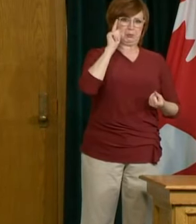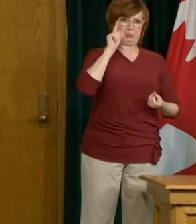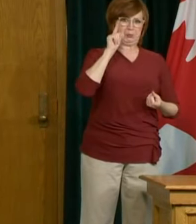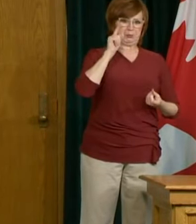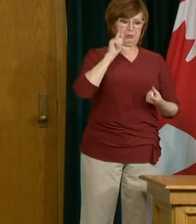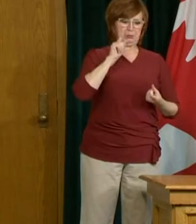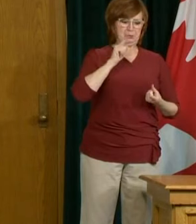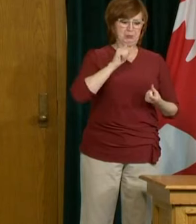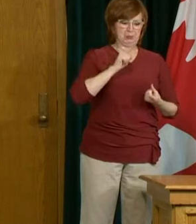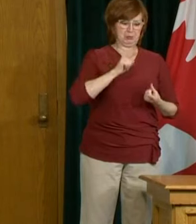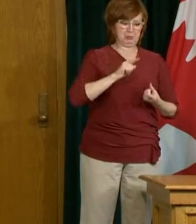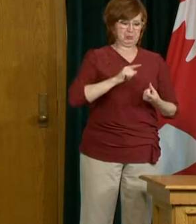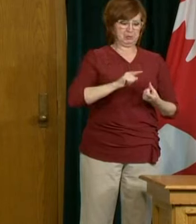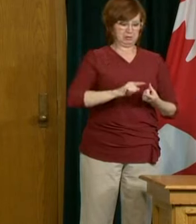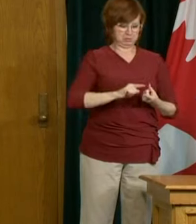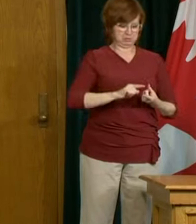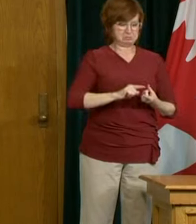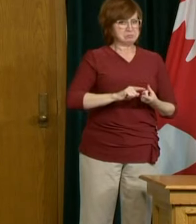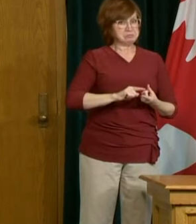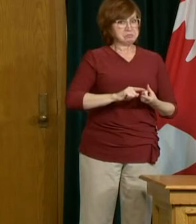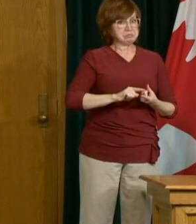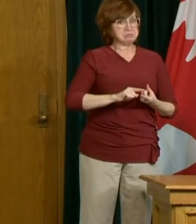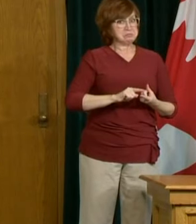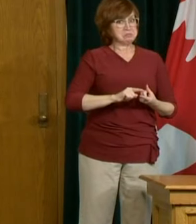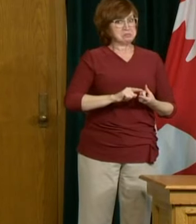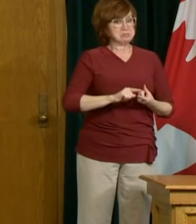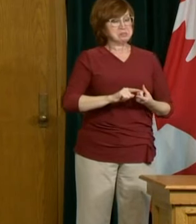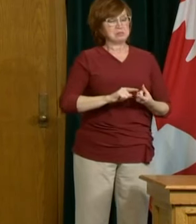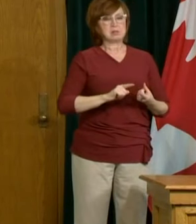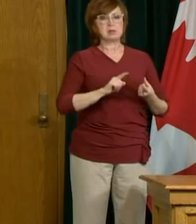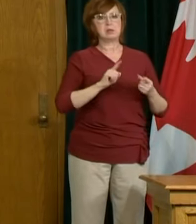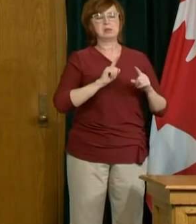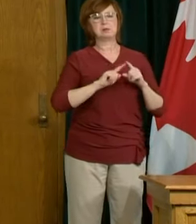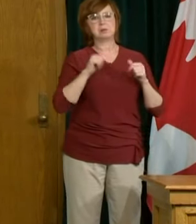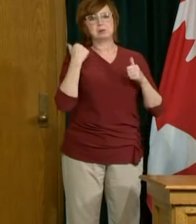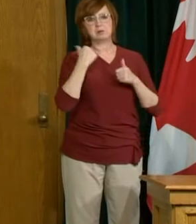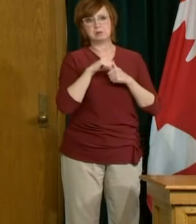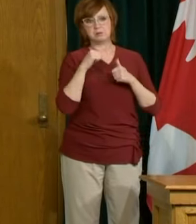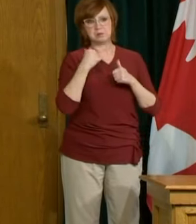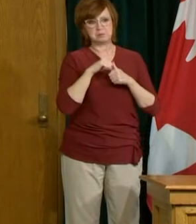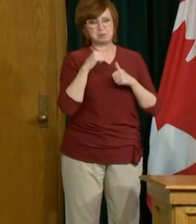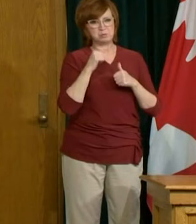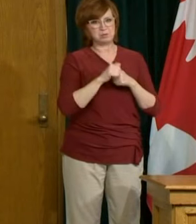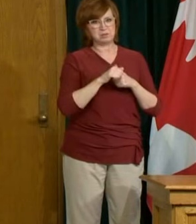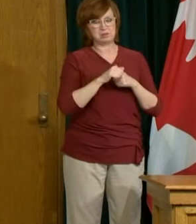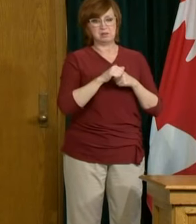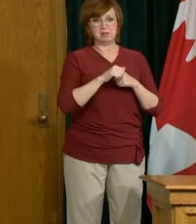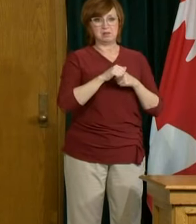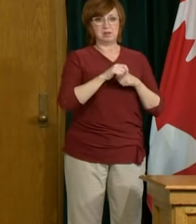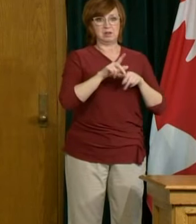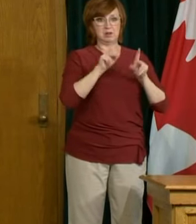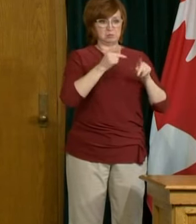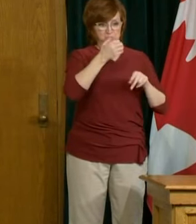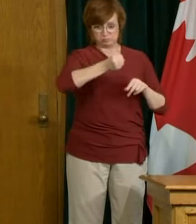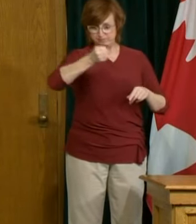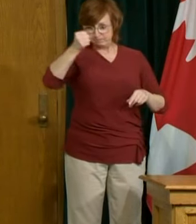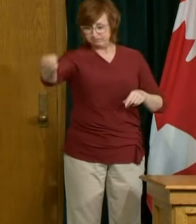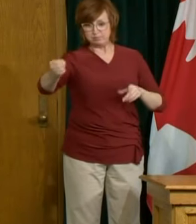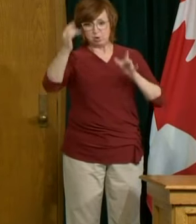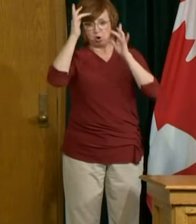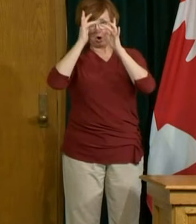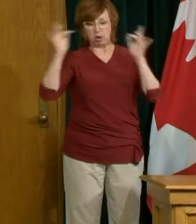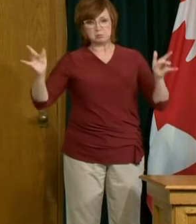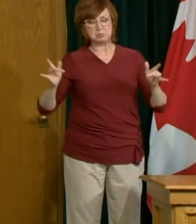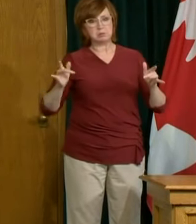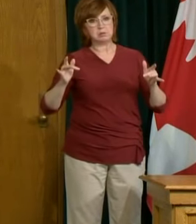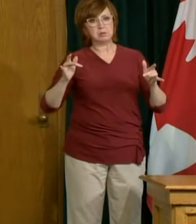use hospitalizations as the main indicator, because that has a 2 to 3 week lag, as we discussed for the north,